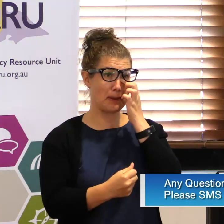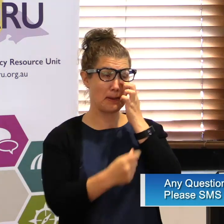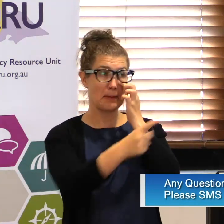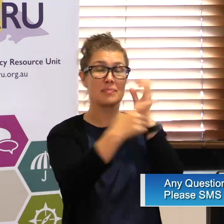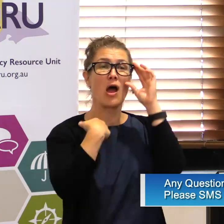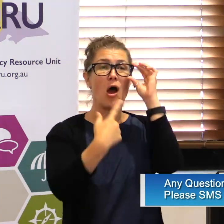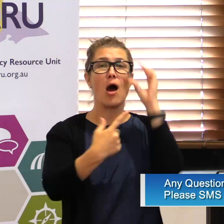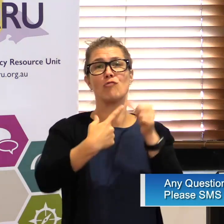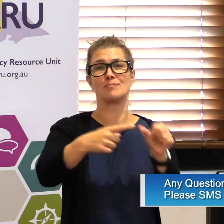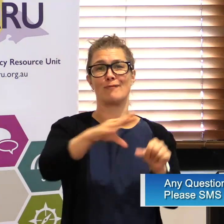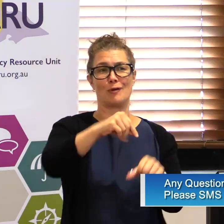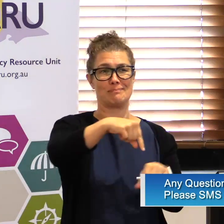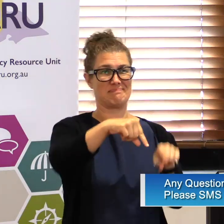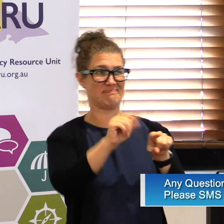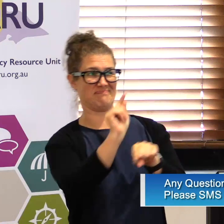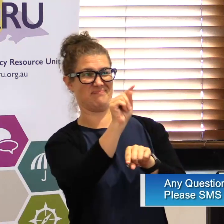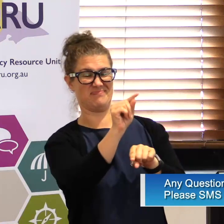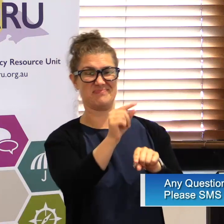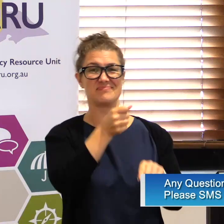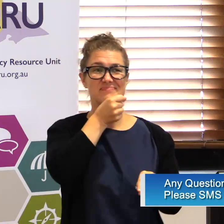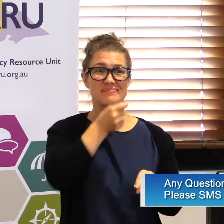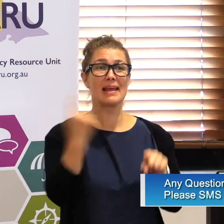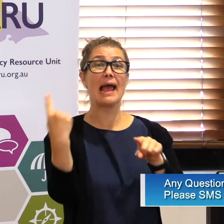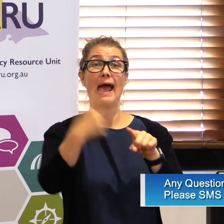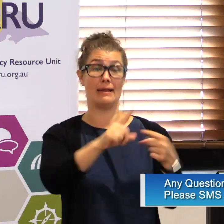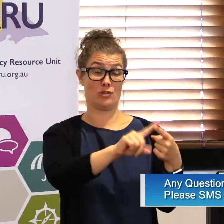Okay, yep. And then I also just wondered